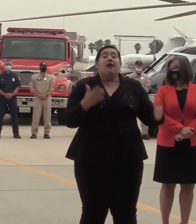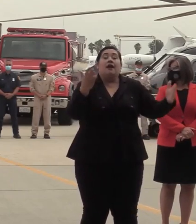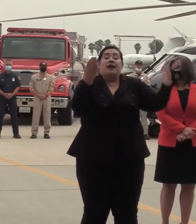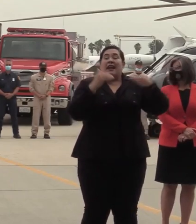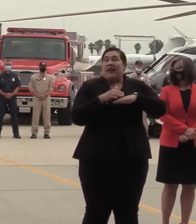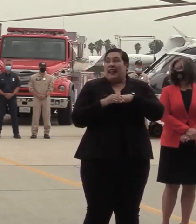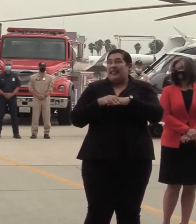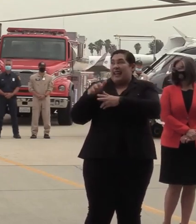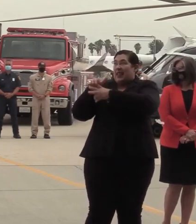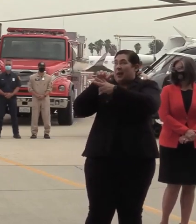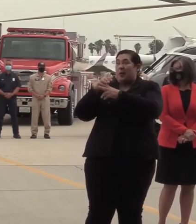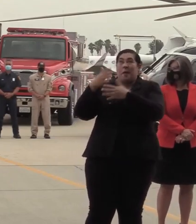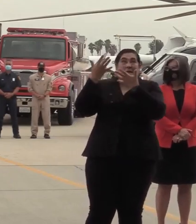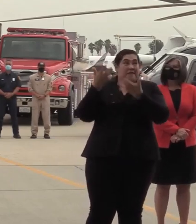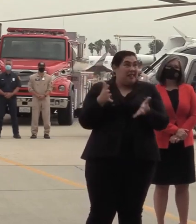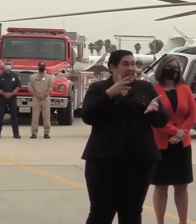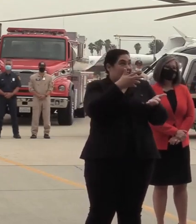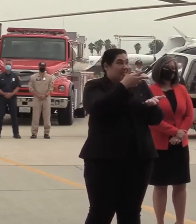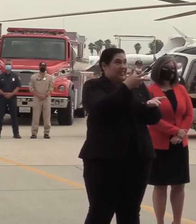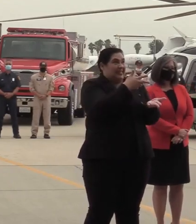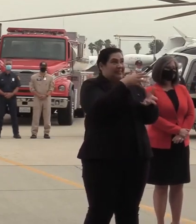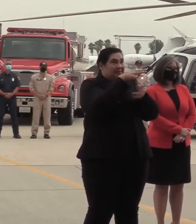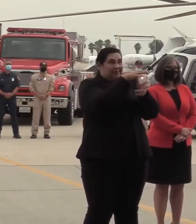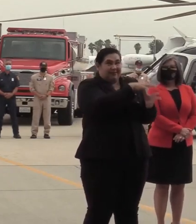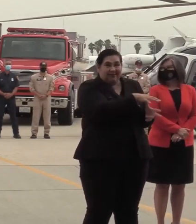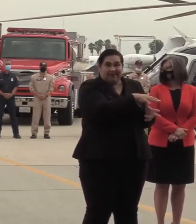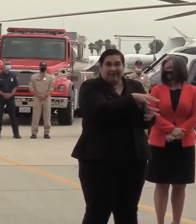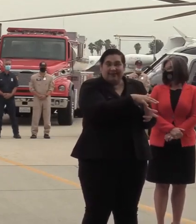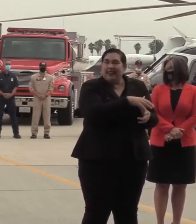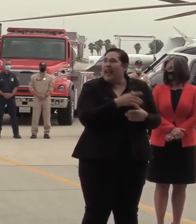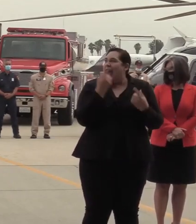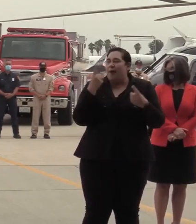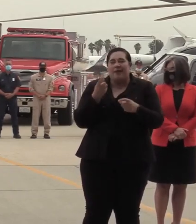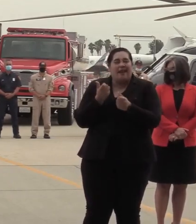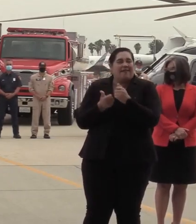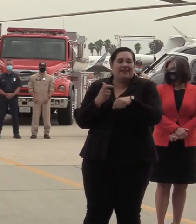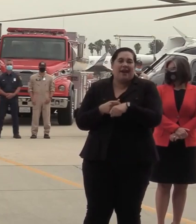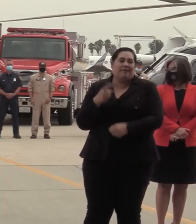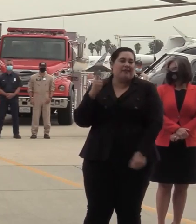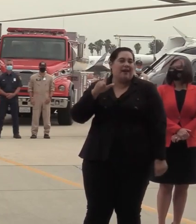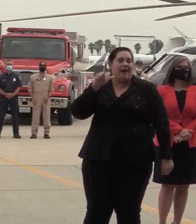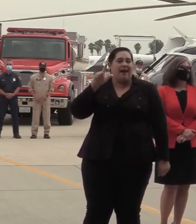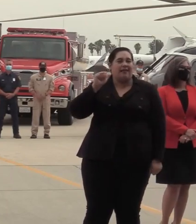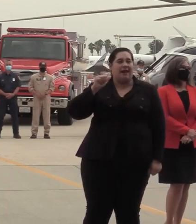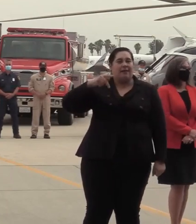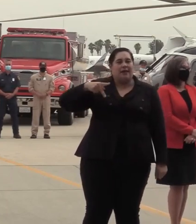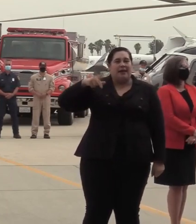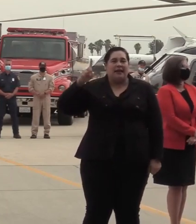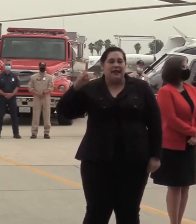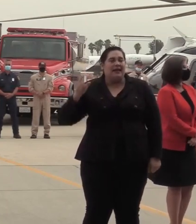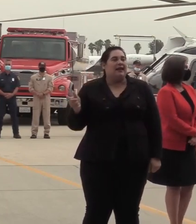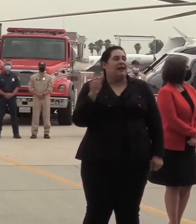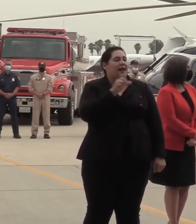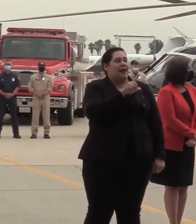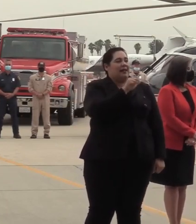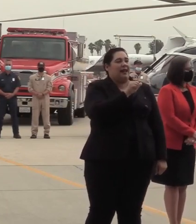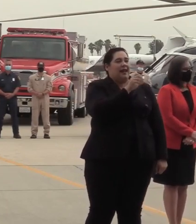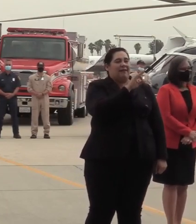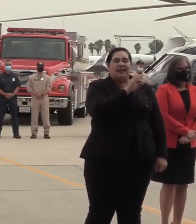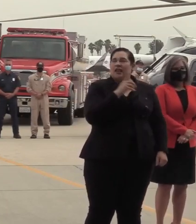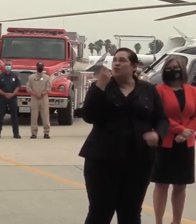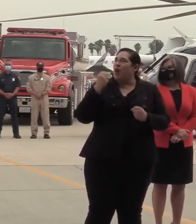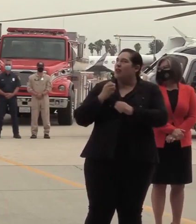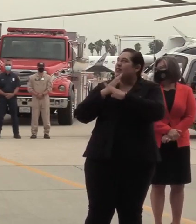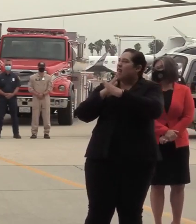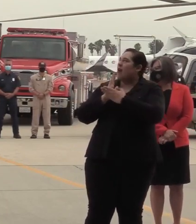as that helicopter lands, this happens every single time. It's LAPD, you know, punking the LAFD press conference. But hold on